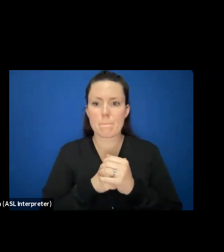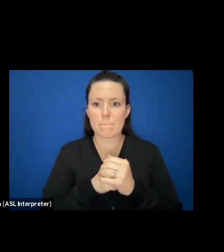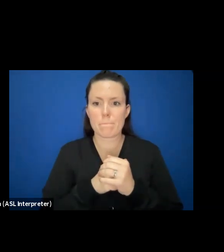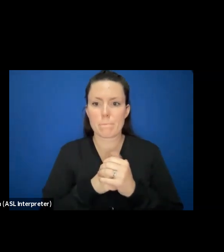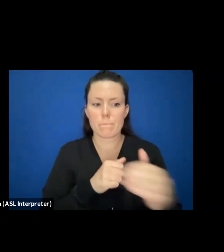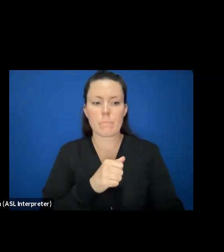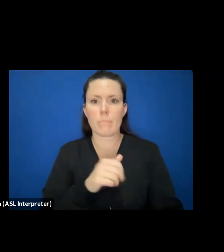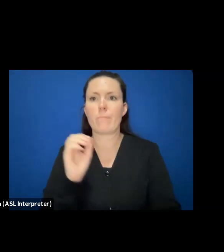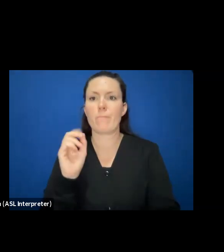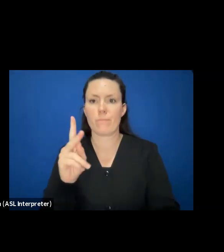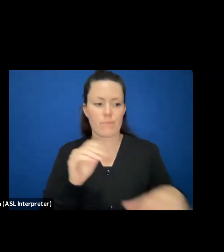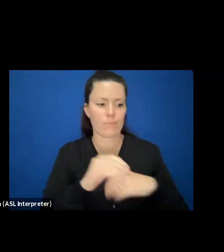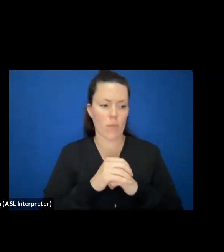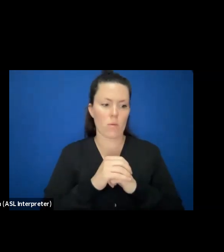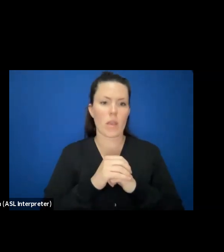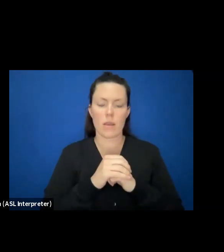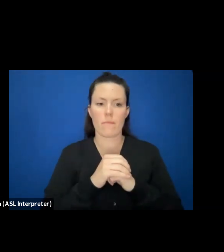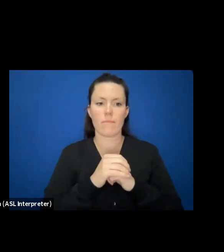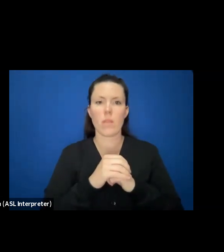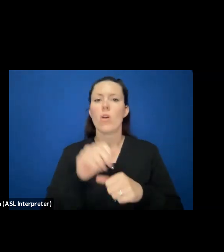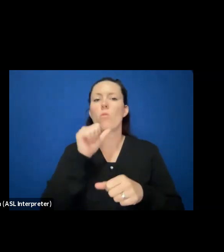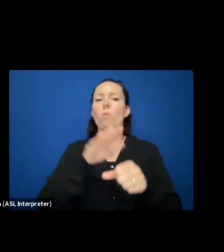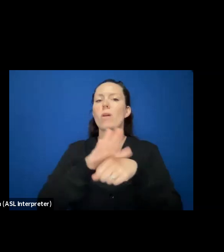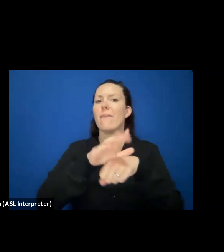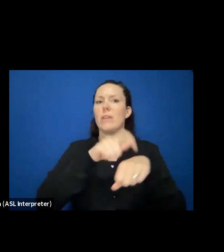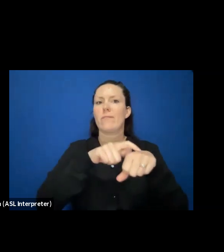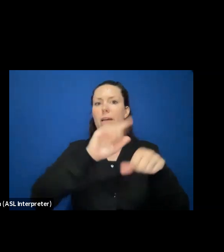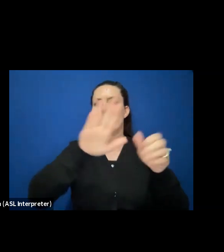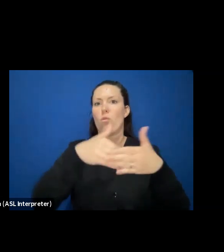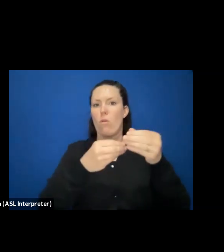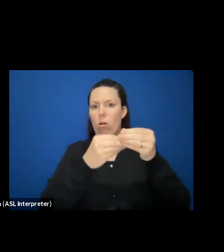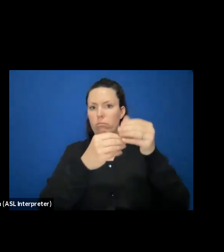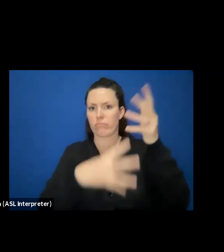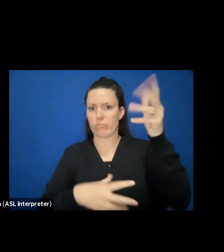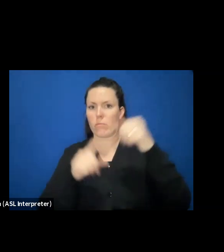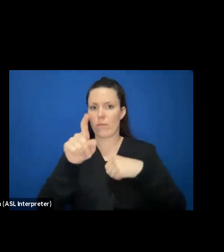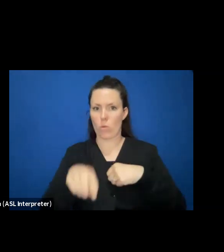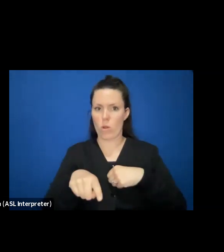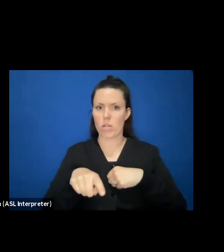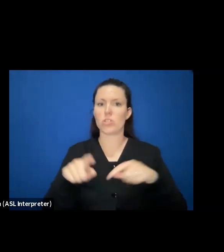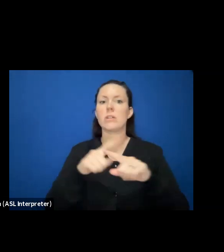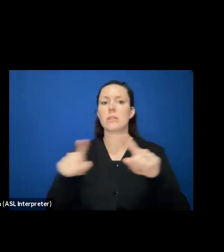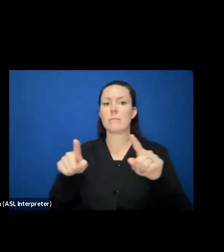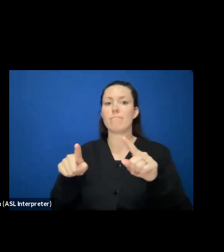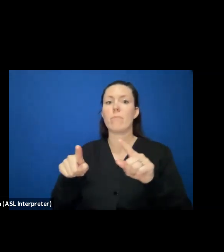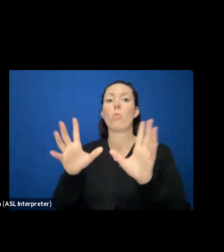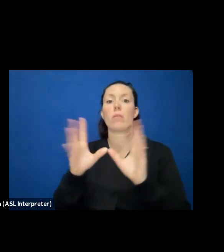Okay. All right, we're not gonna have time for all these content questions, but we will have a longer Q&A break at the end of the